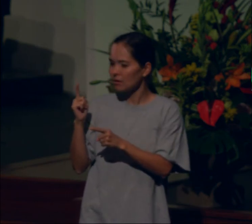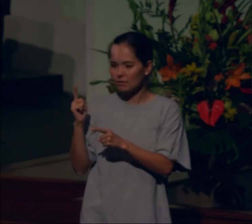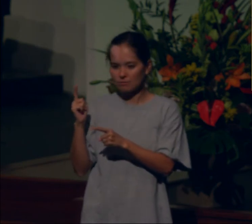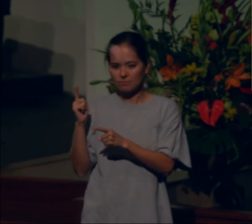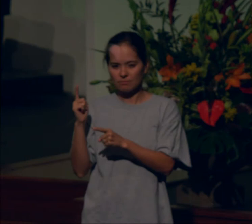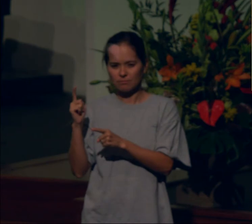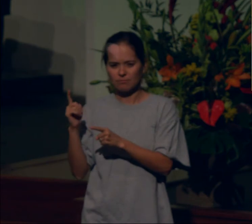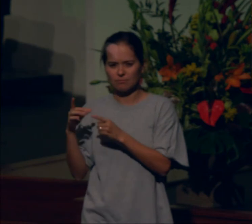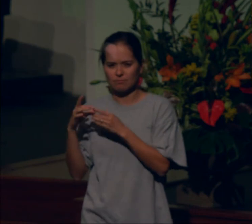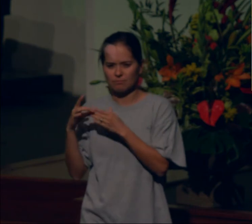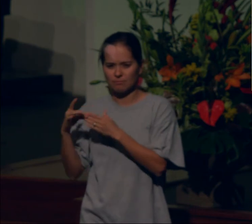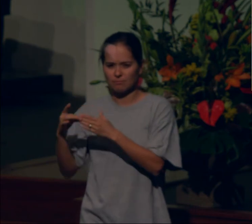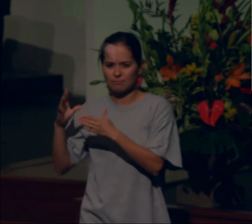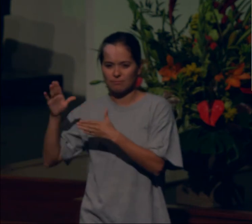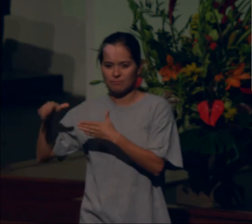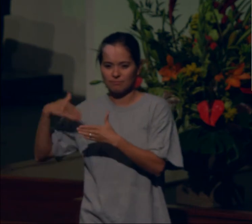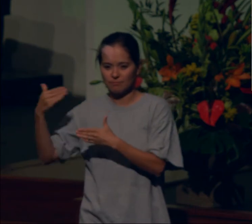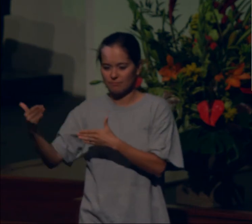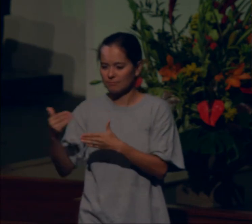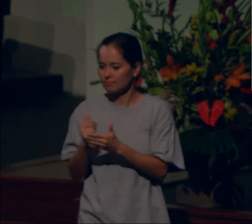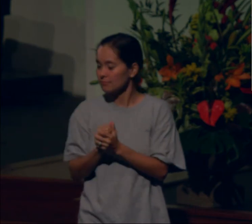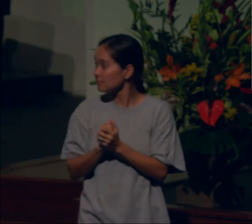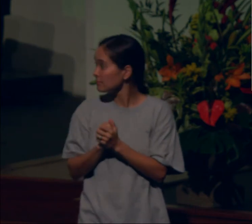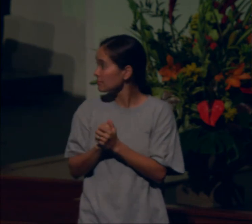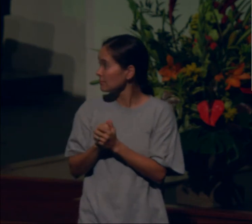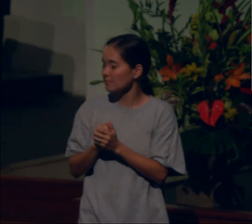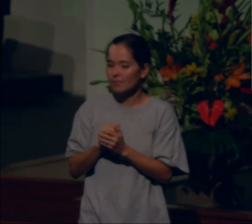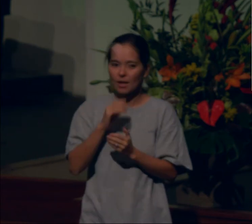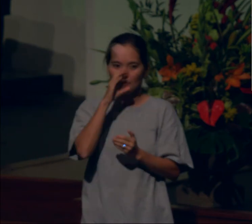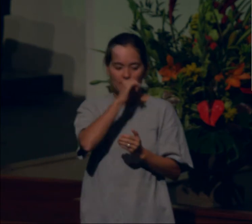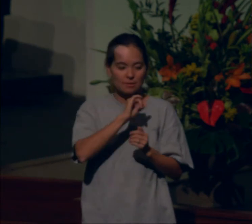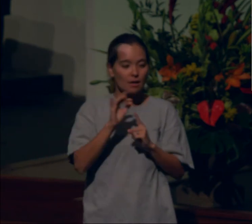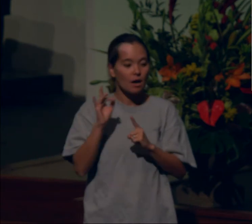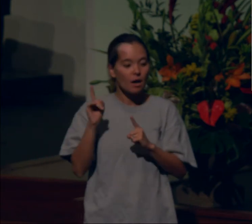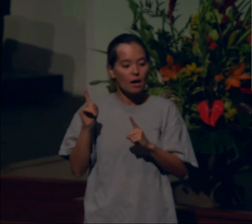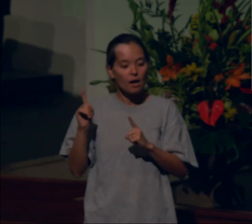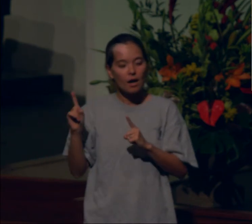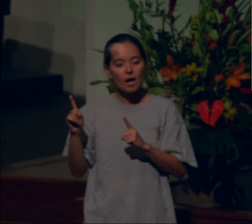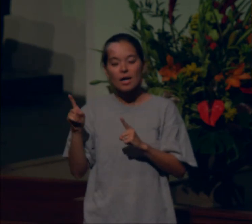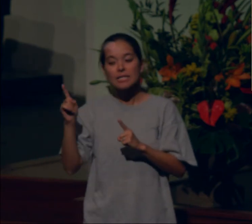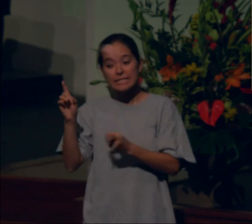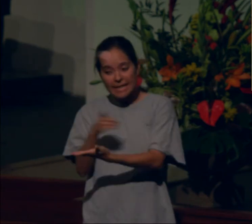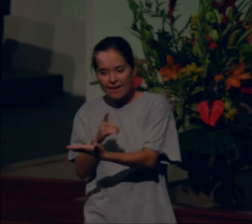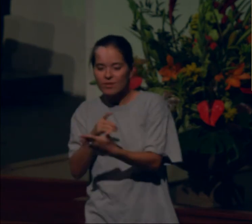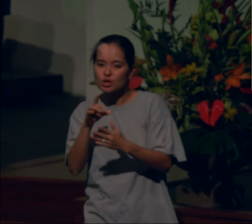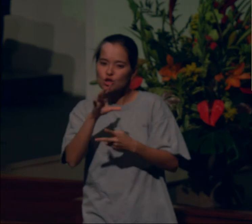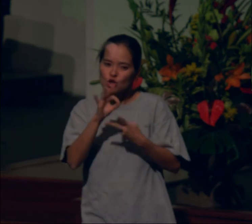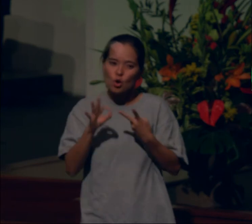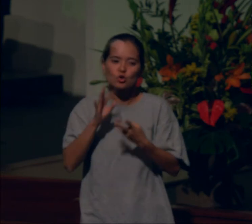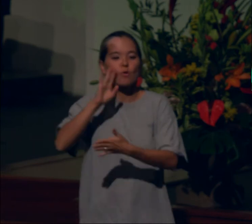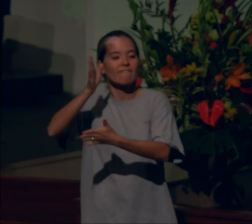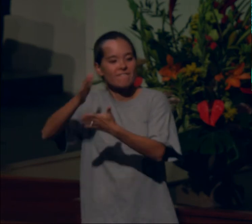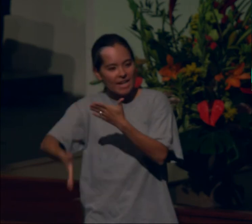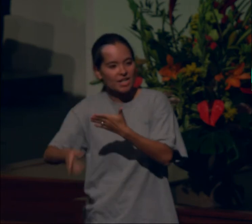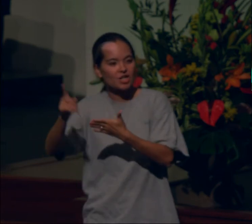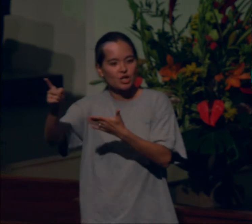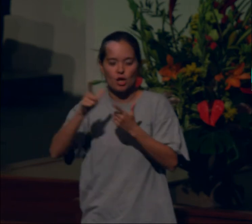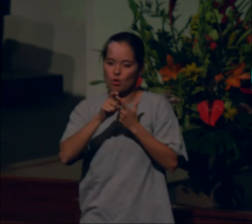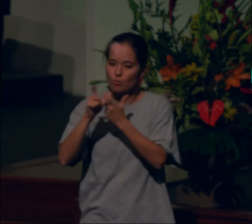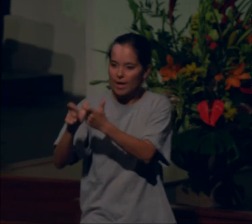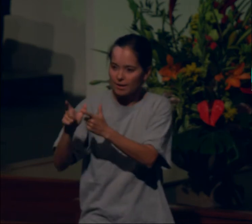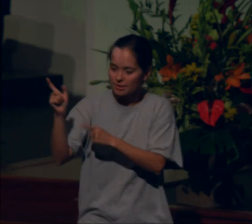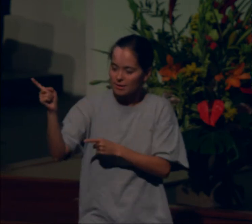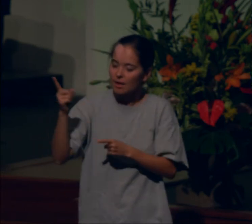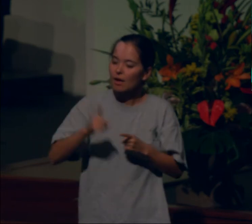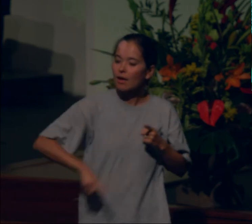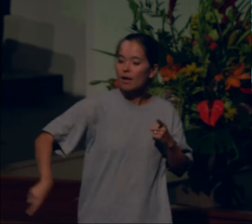David refused to settle. He chose to finish the course. There are those of you in this room